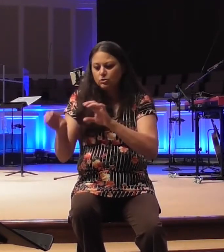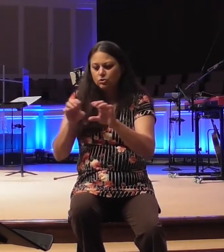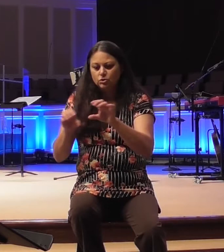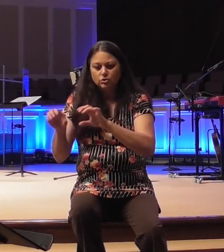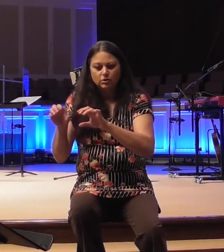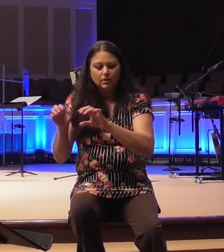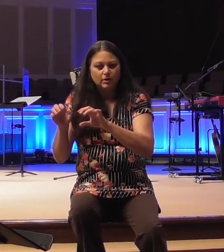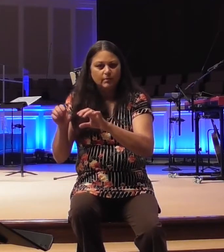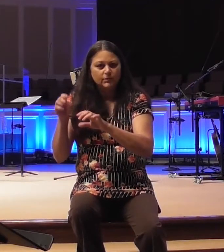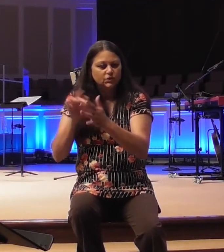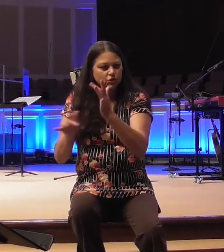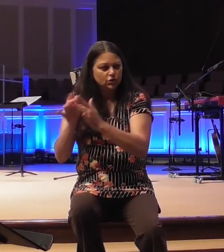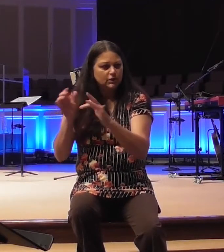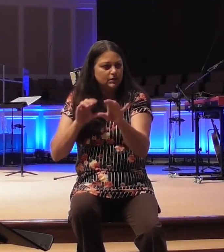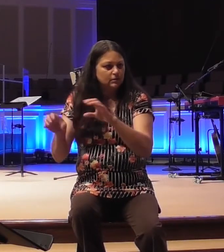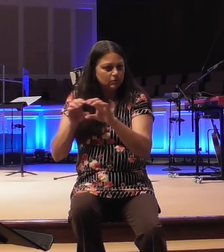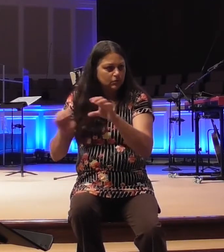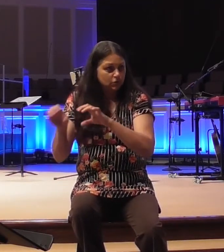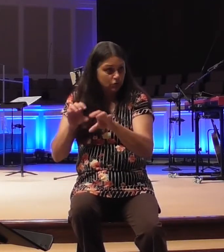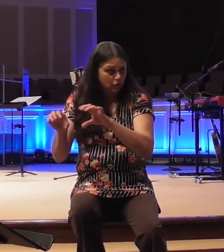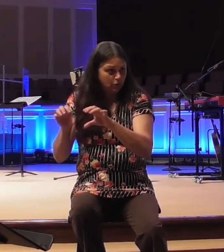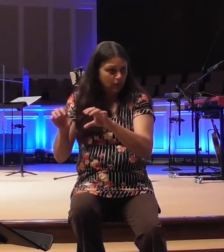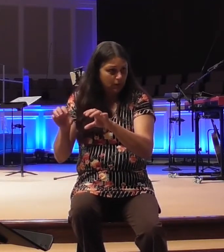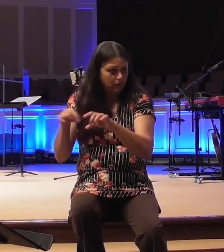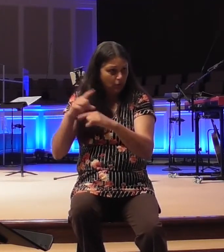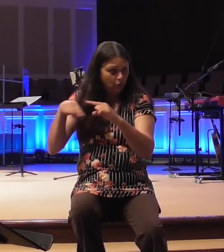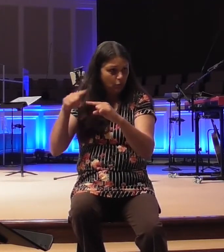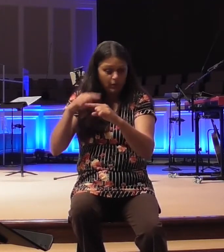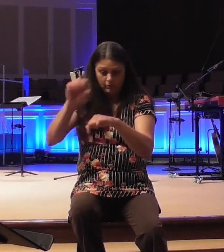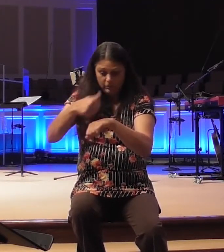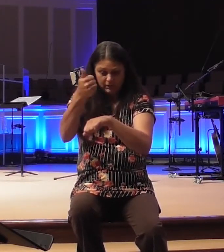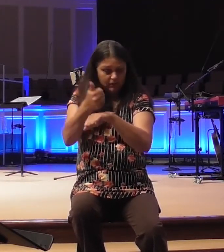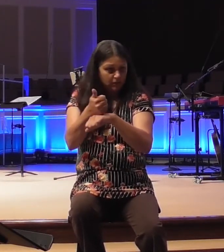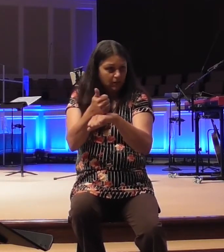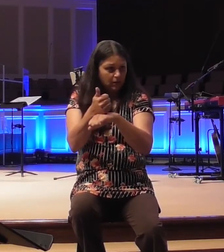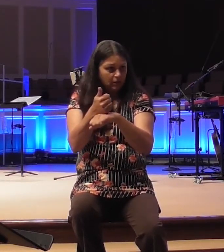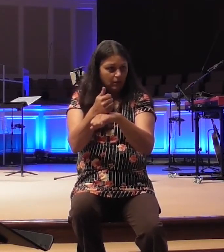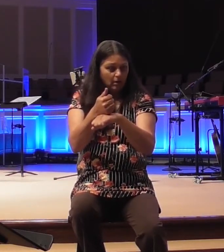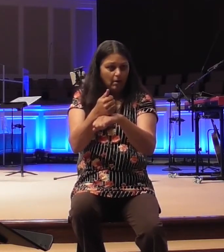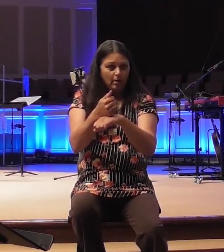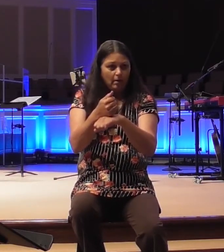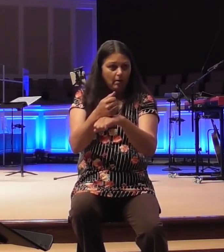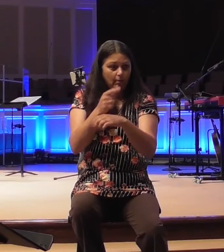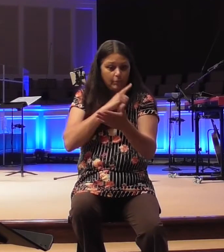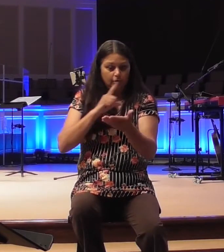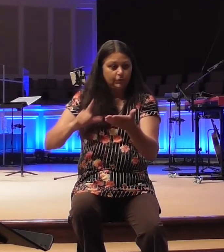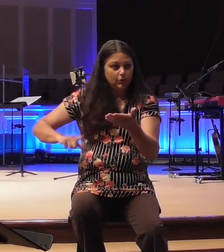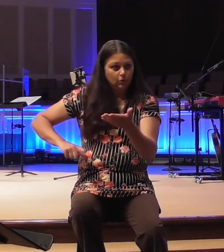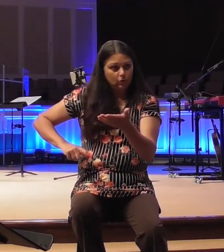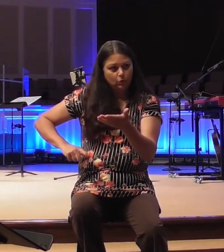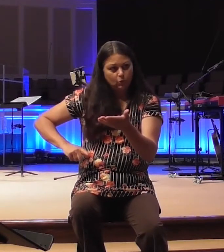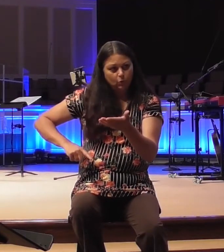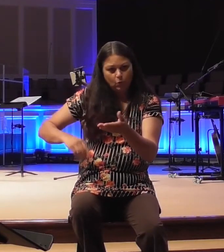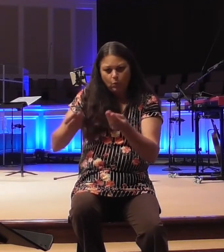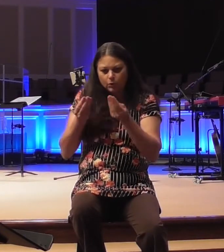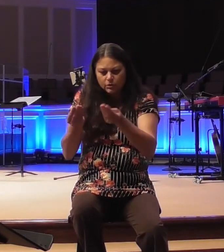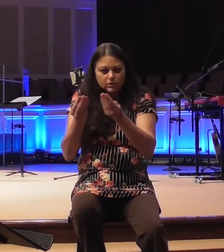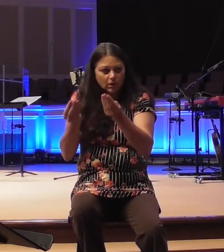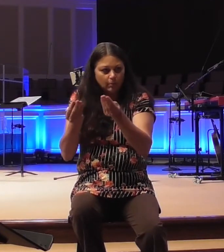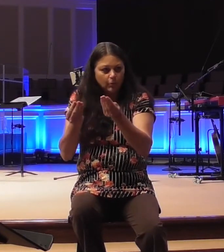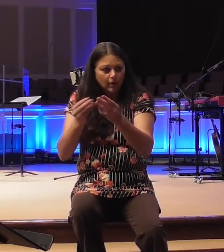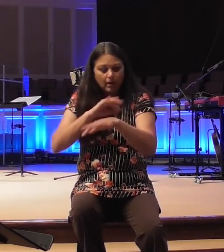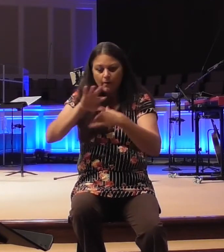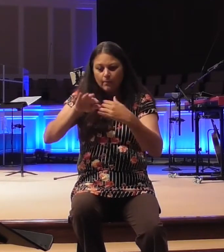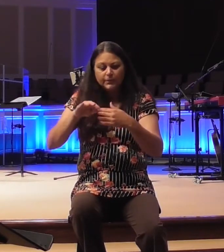return. Jesus, in the moment in which he was instituting the Lord's Supper, was gathering his disciples around the great memorial of the Passover, the great deliverance